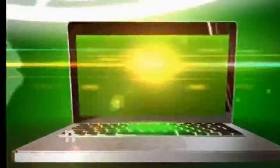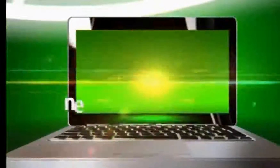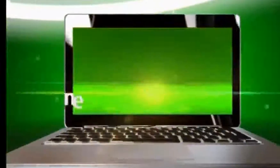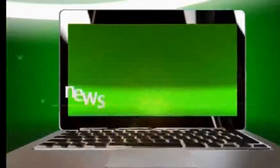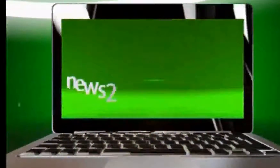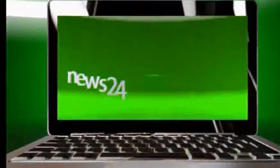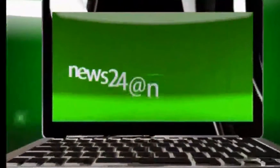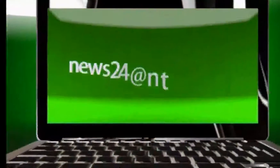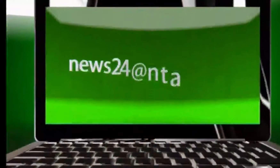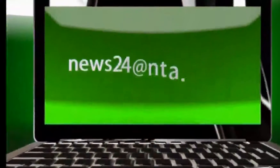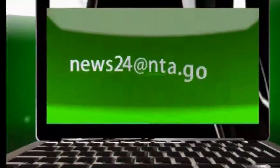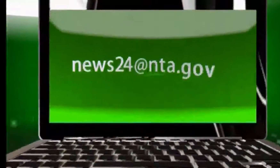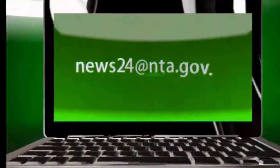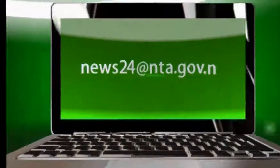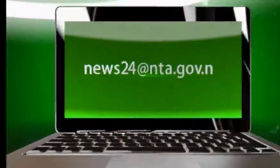an email to